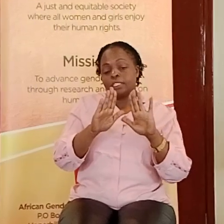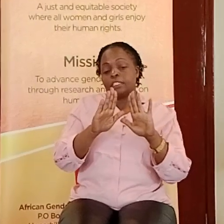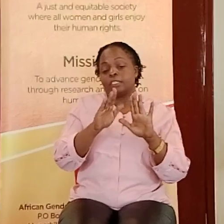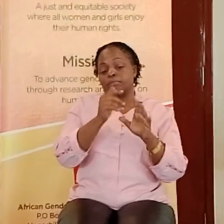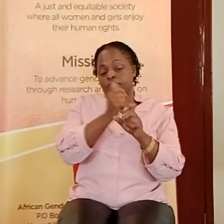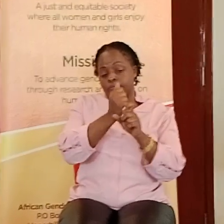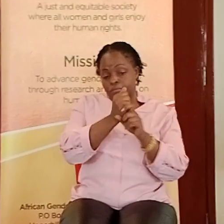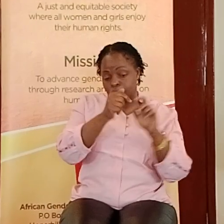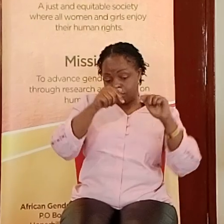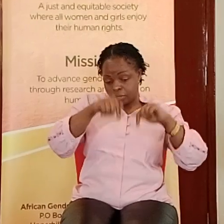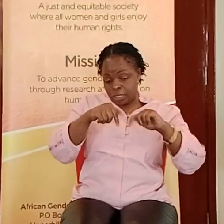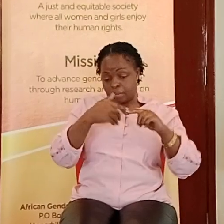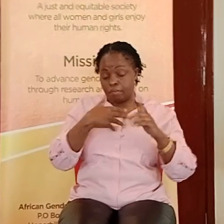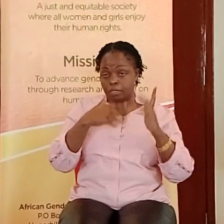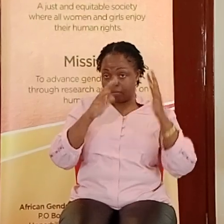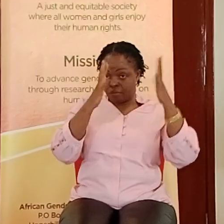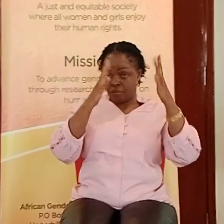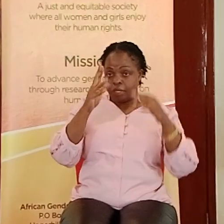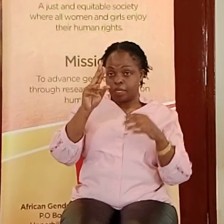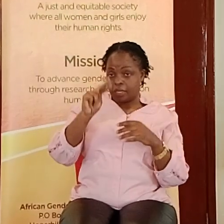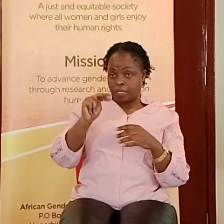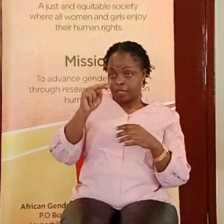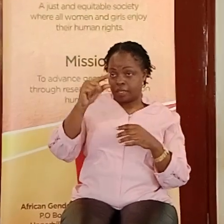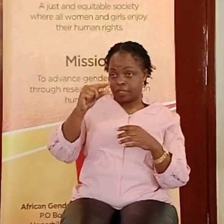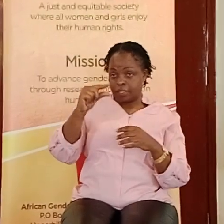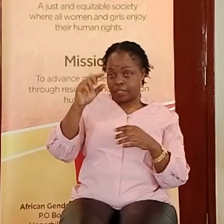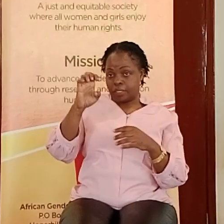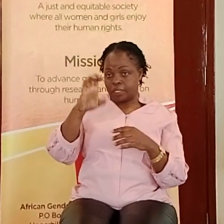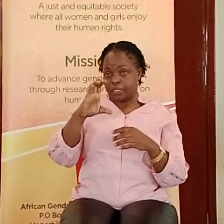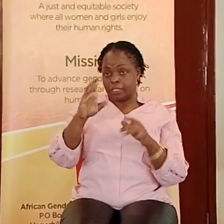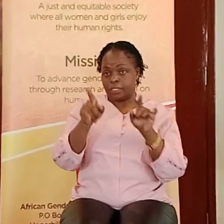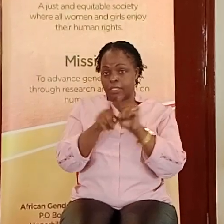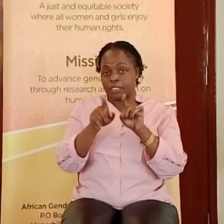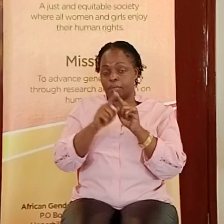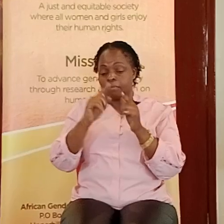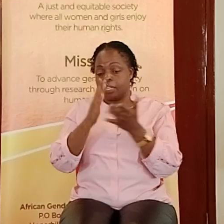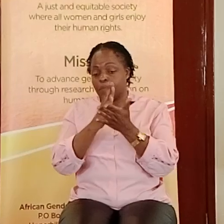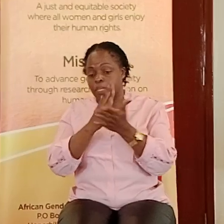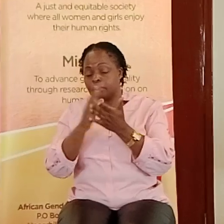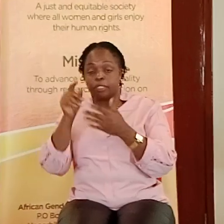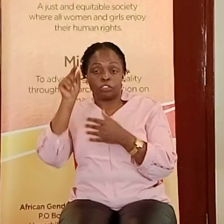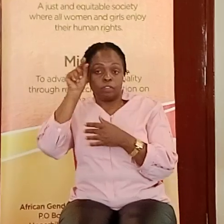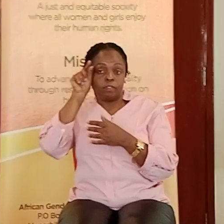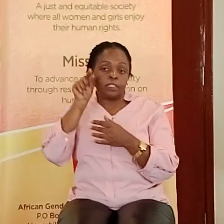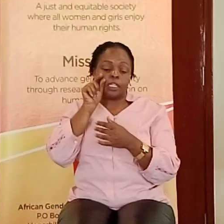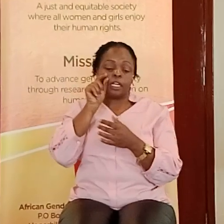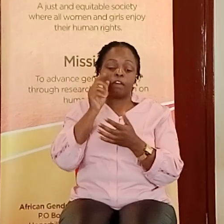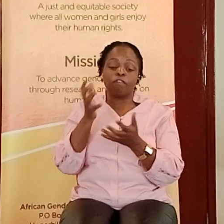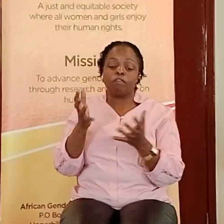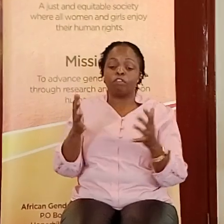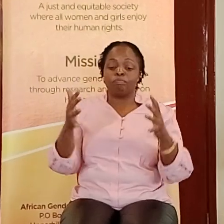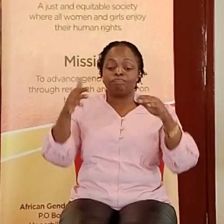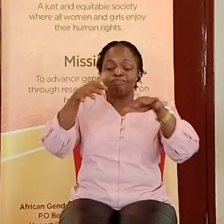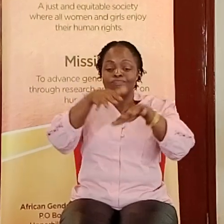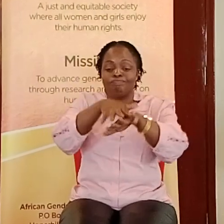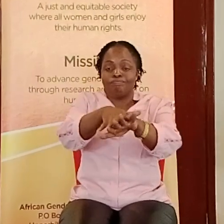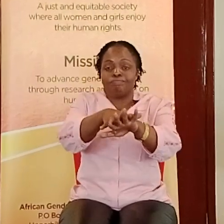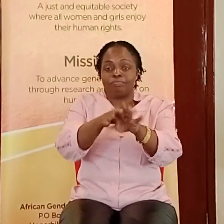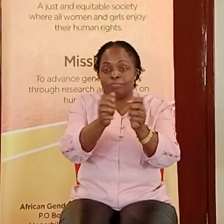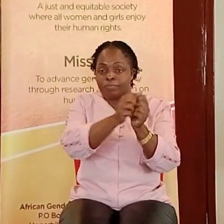to congratulate the Gender Commission and the Ministry and the Department of Gender for bringing us together to discuss the